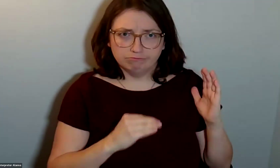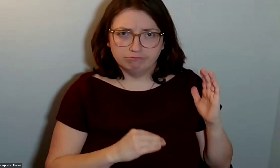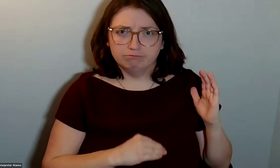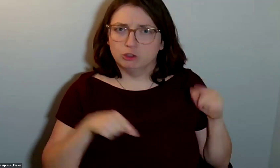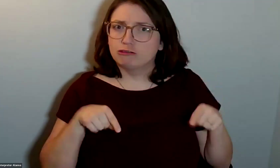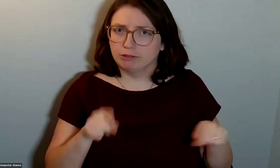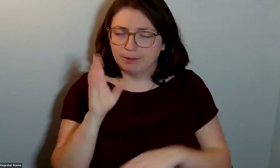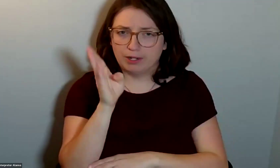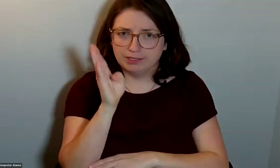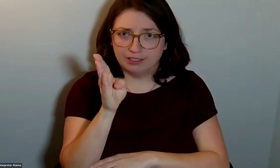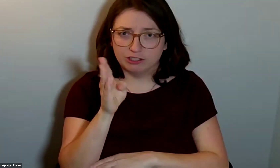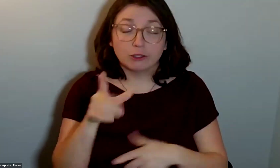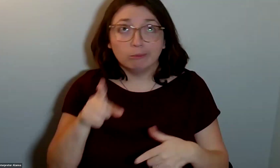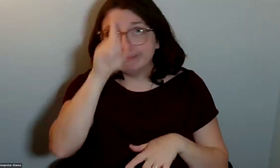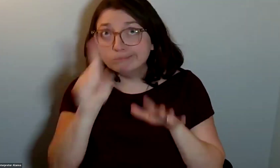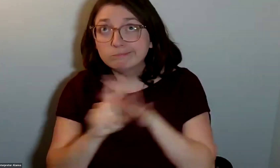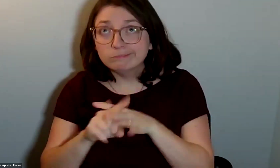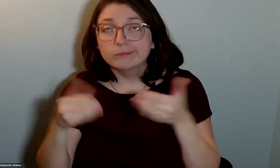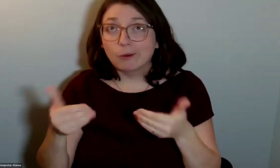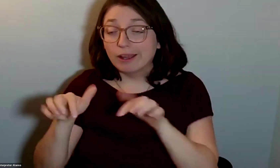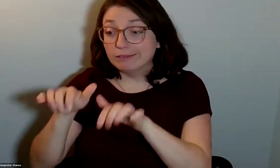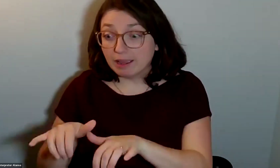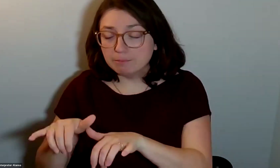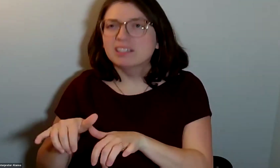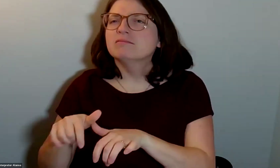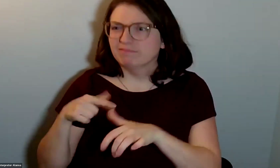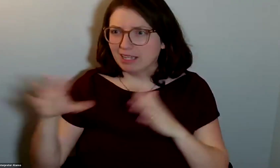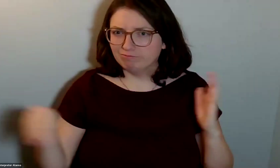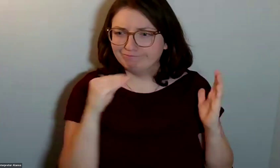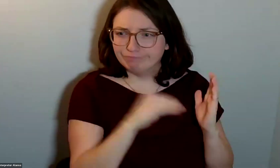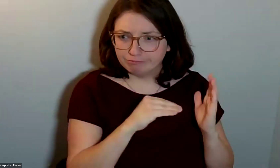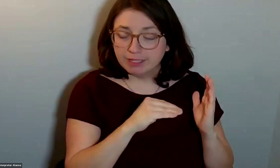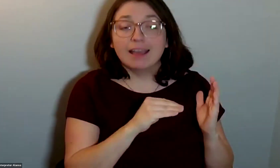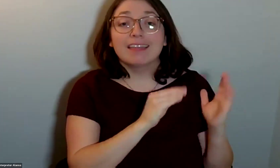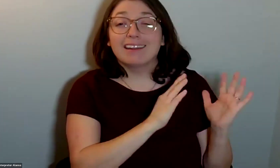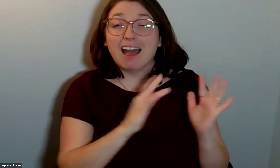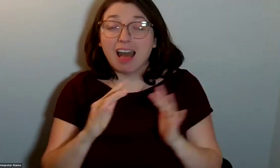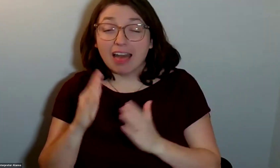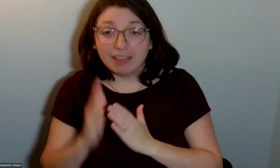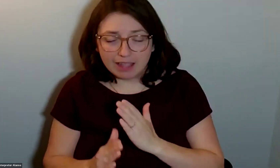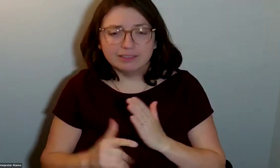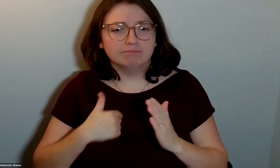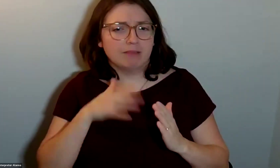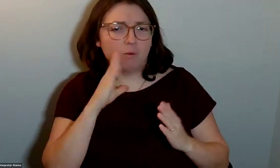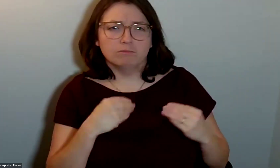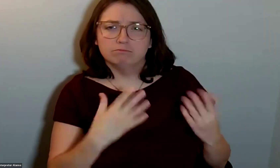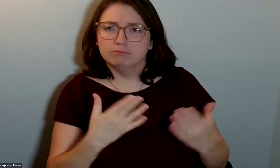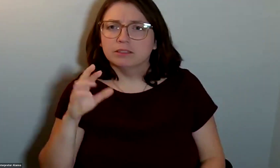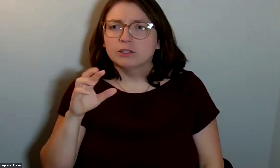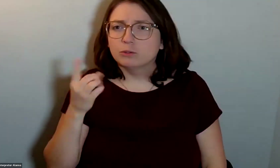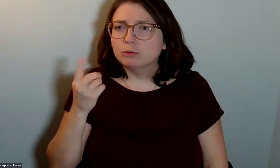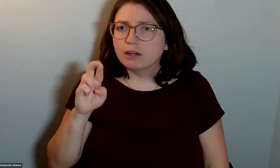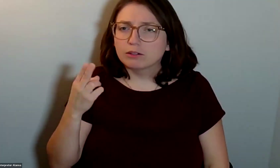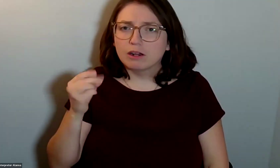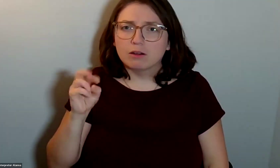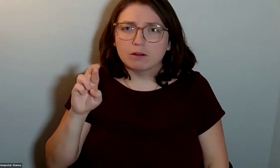you, type them in the chat, and I will compile them, and then I'll share them at the end with Dr. Horowitz, and we will answer as many as